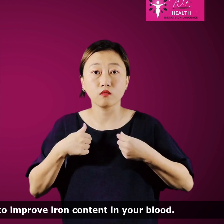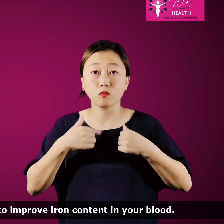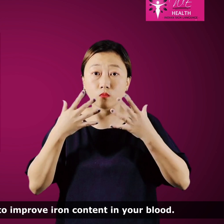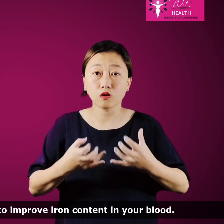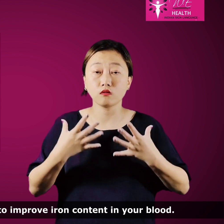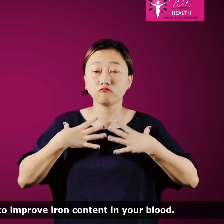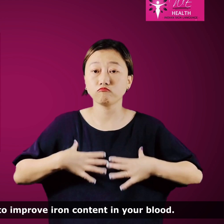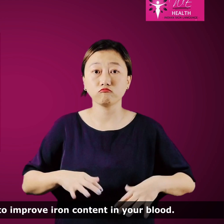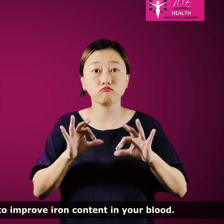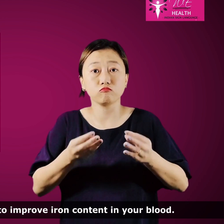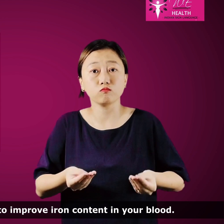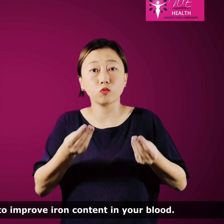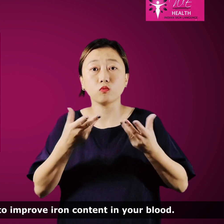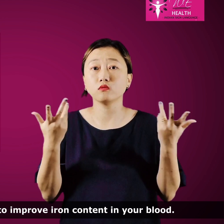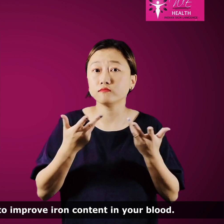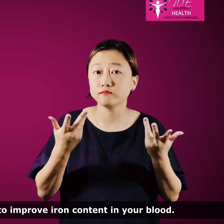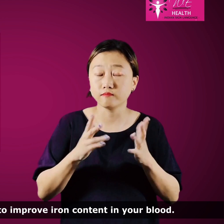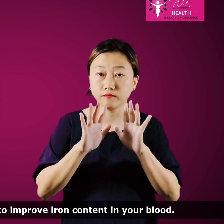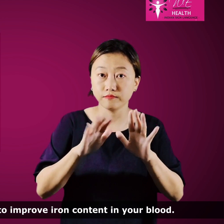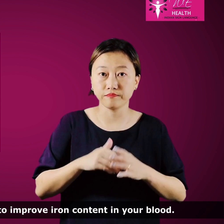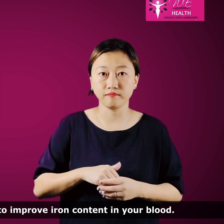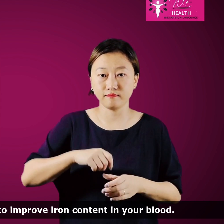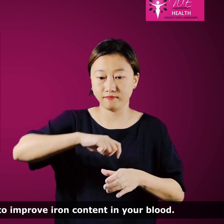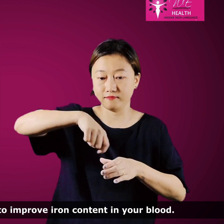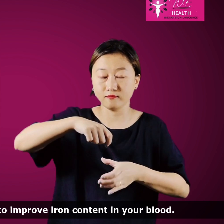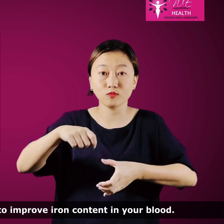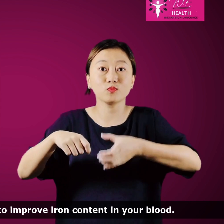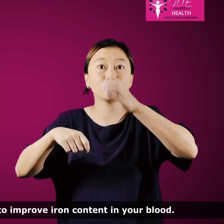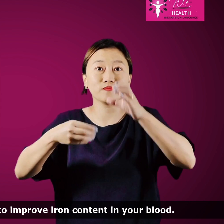Use iStrong Health Drink to improve iron content in your blood.